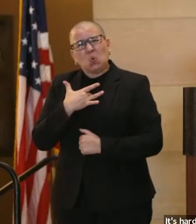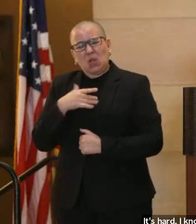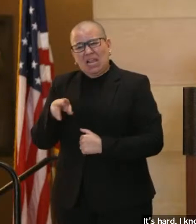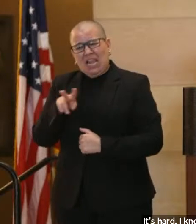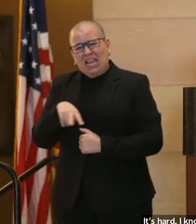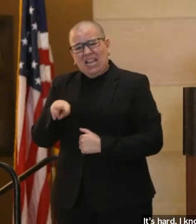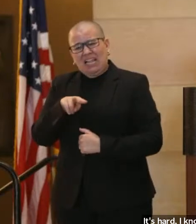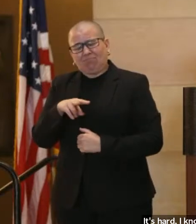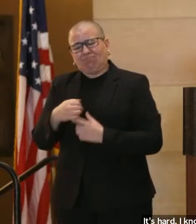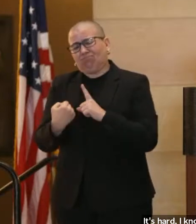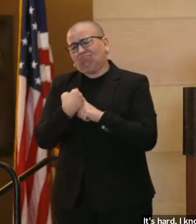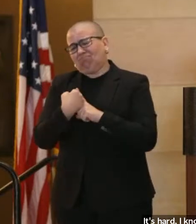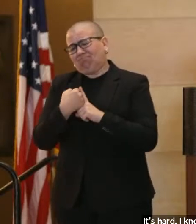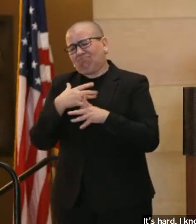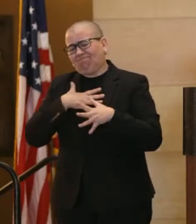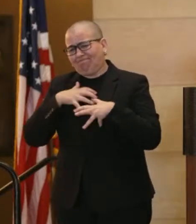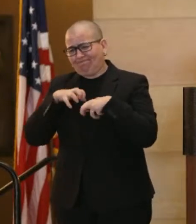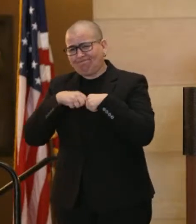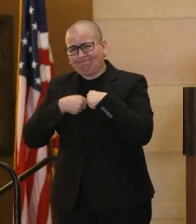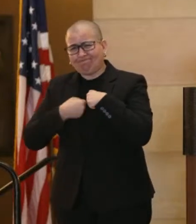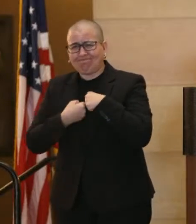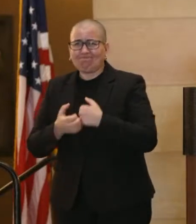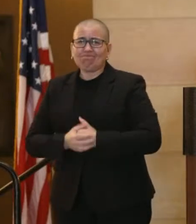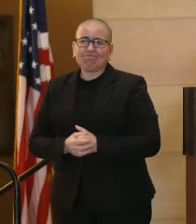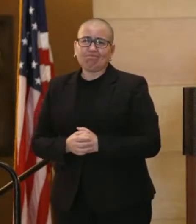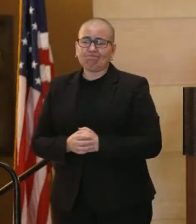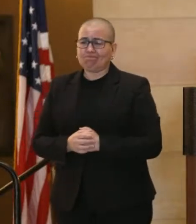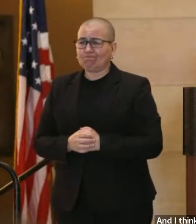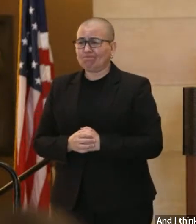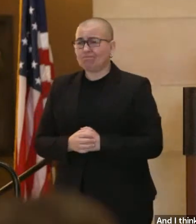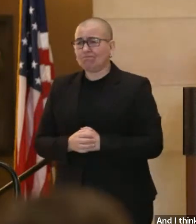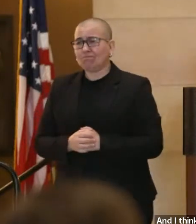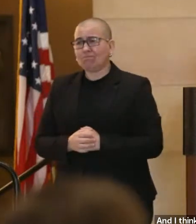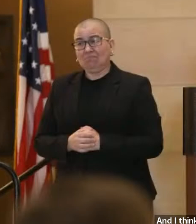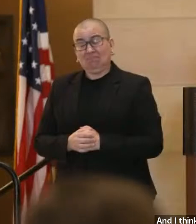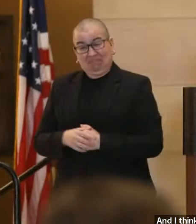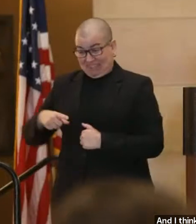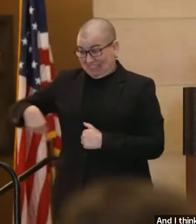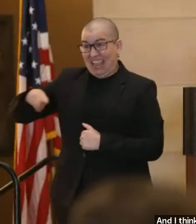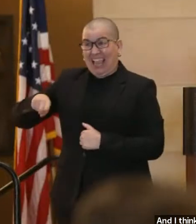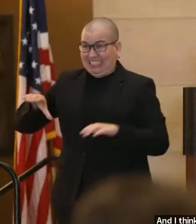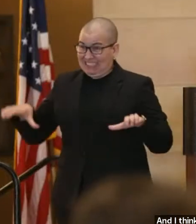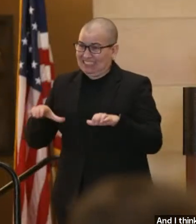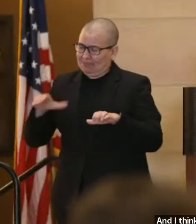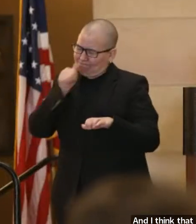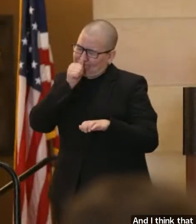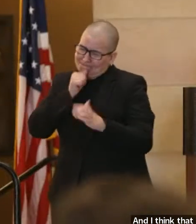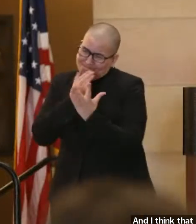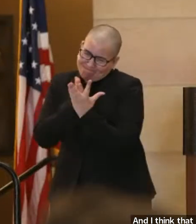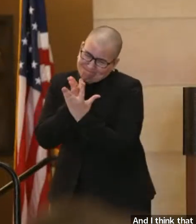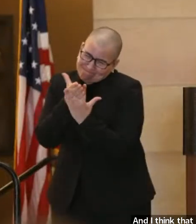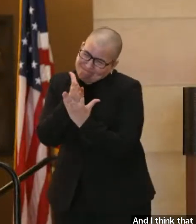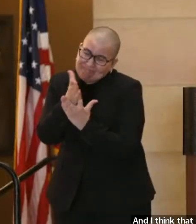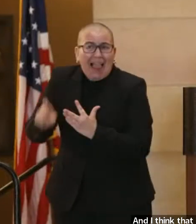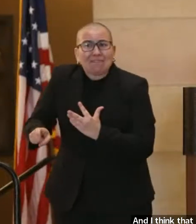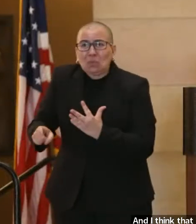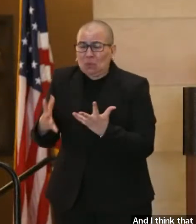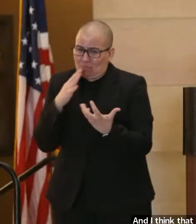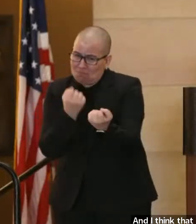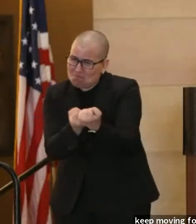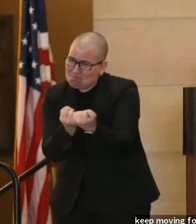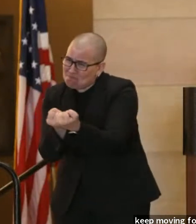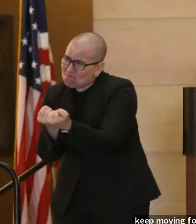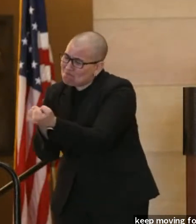that no matter what, you know, we have to keep moving forward in this work. We don't ever talk about, you know,